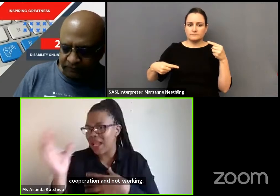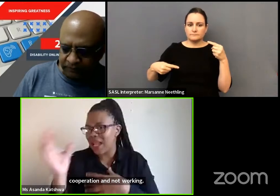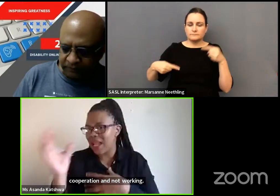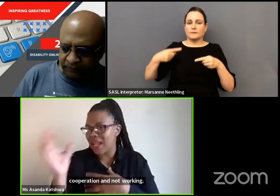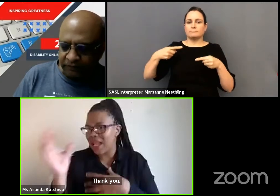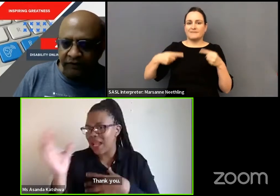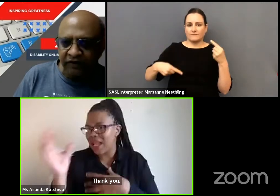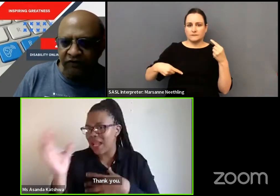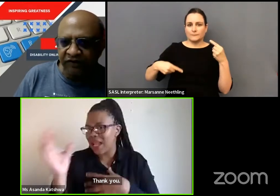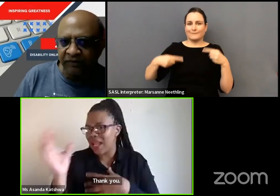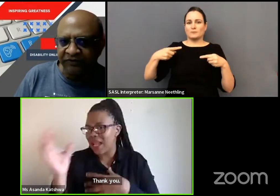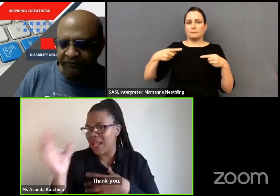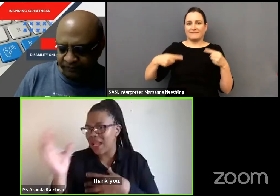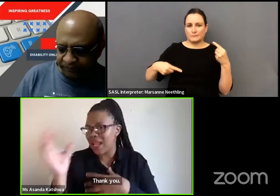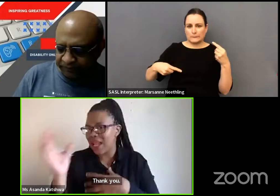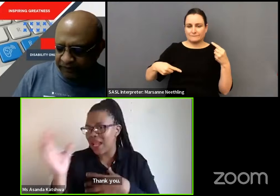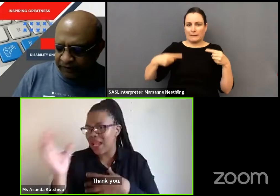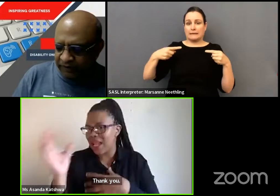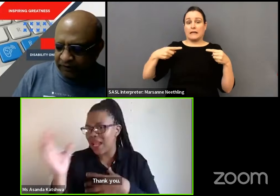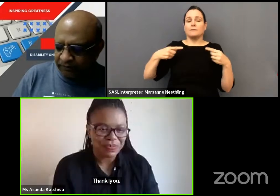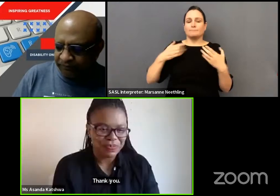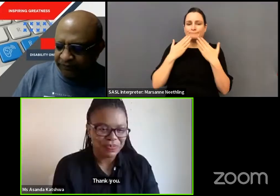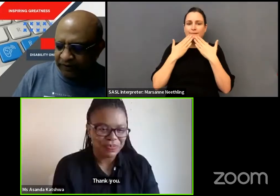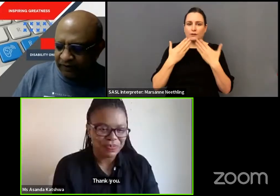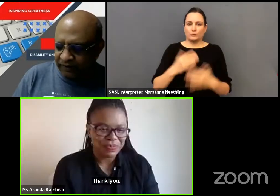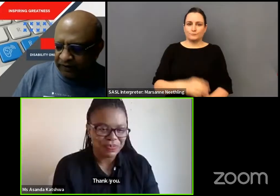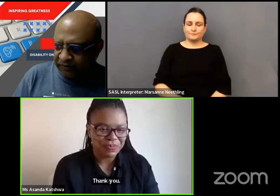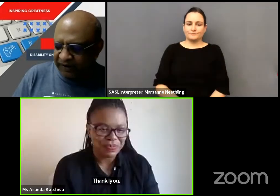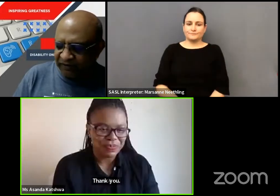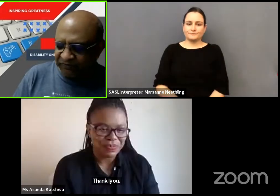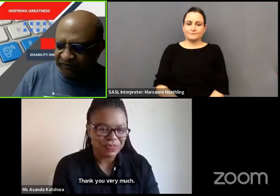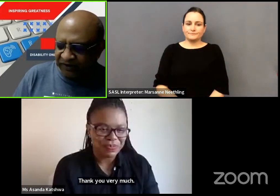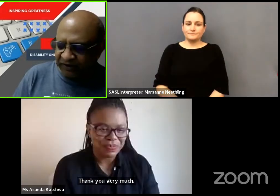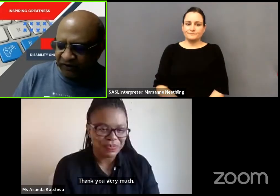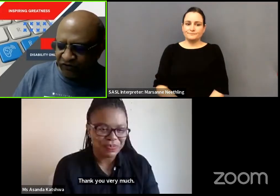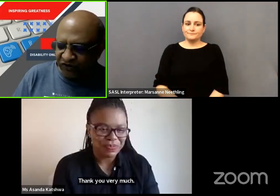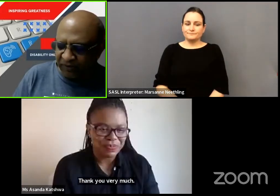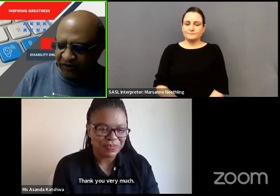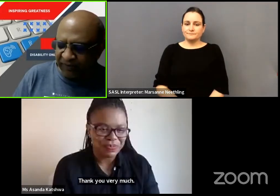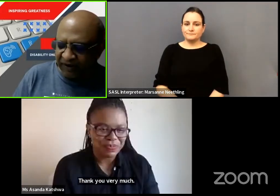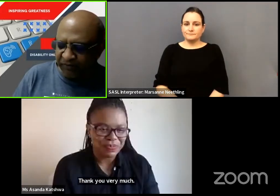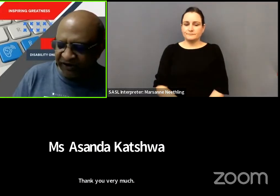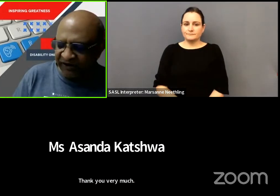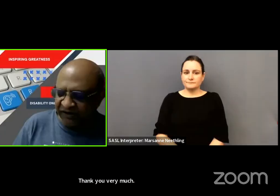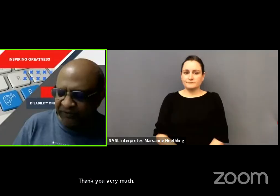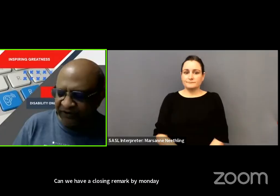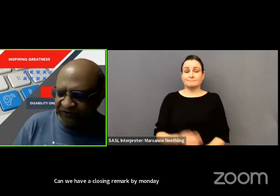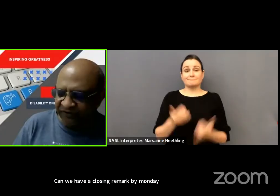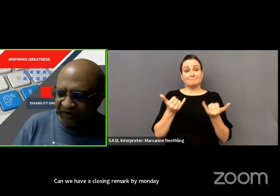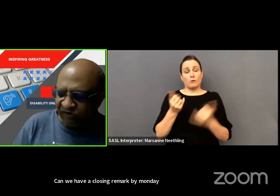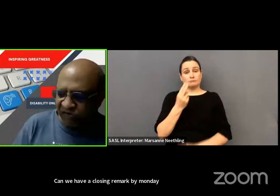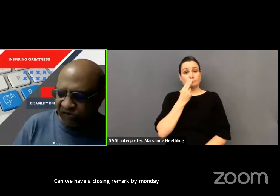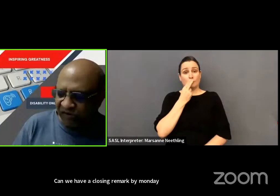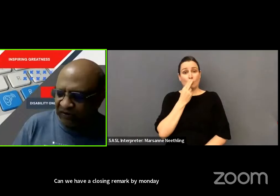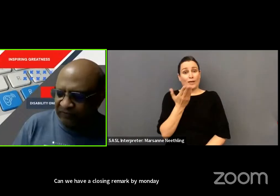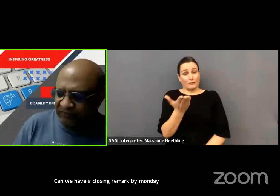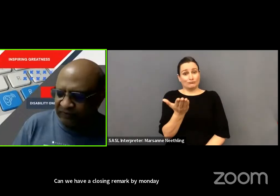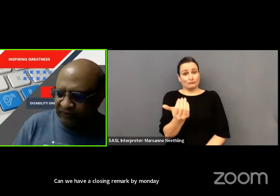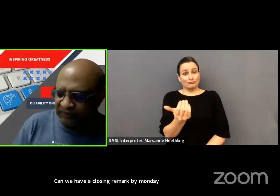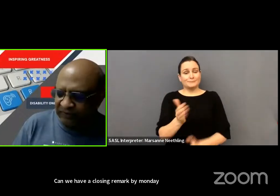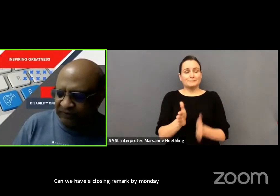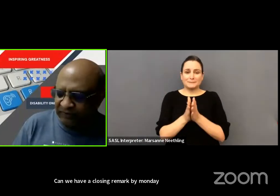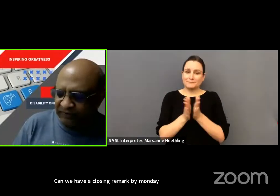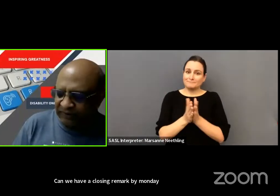Thank you. Thank you very much. Can we have a closing remark by Modieki, please?